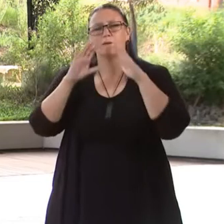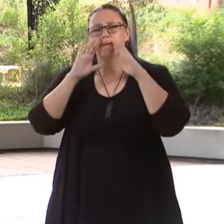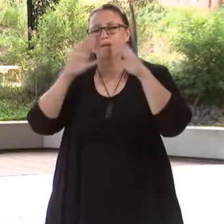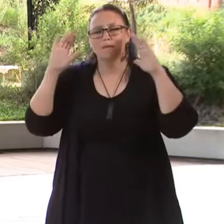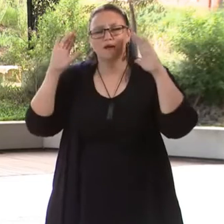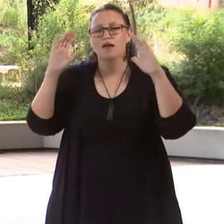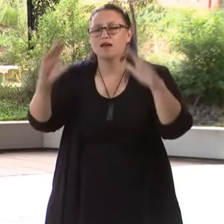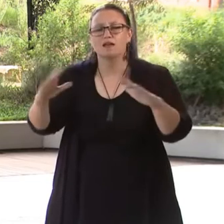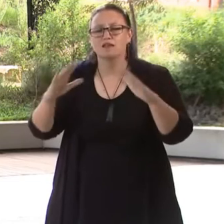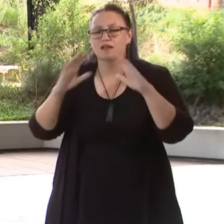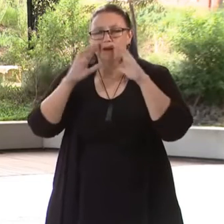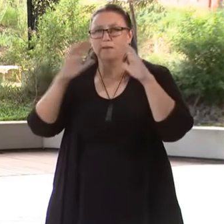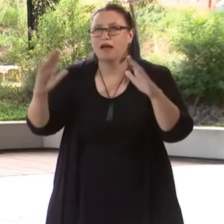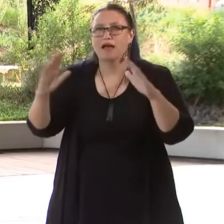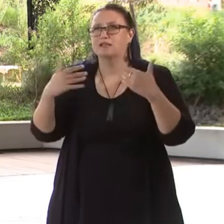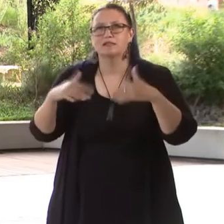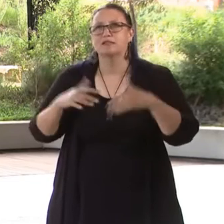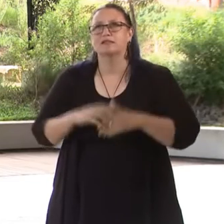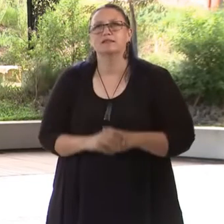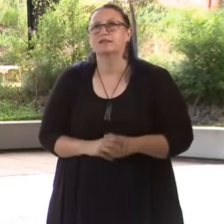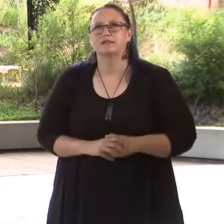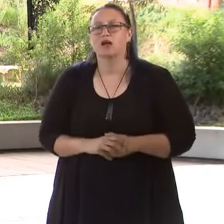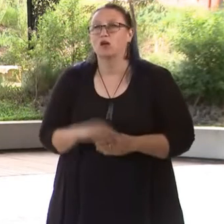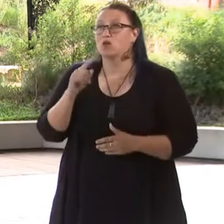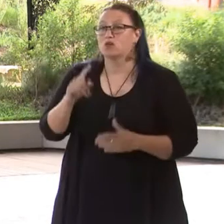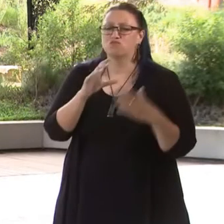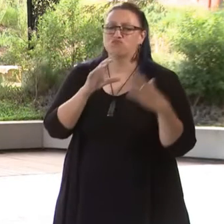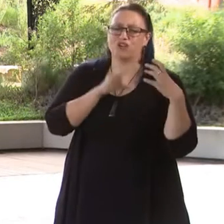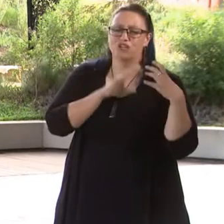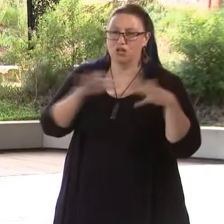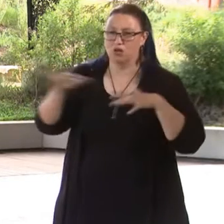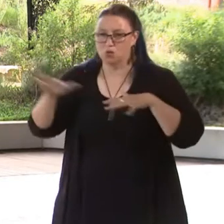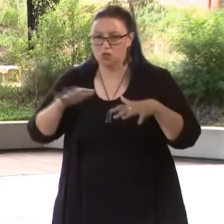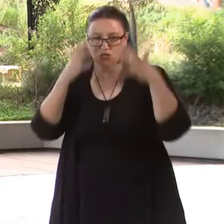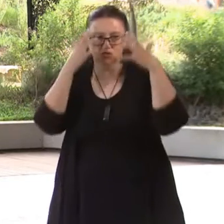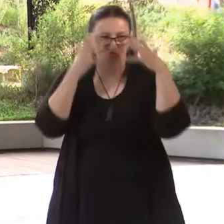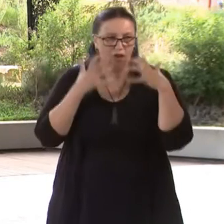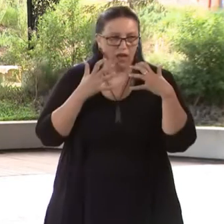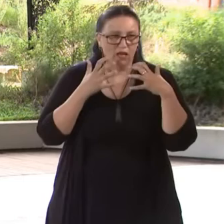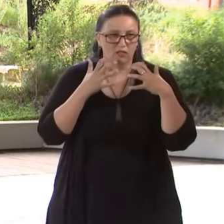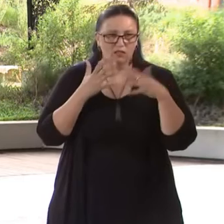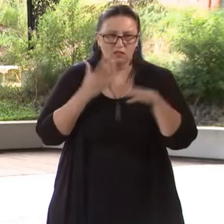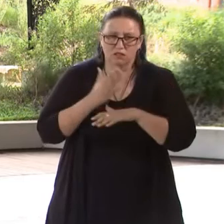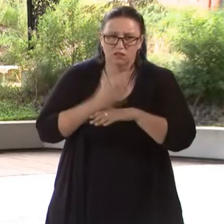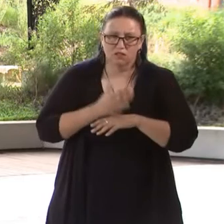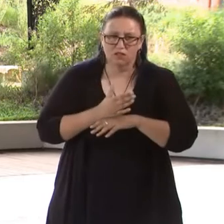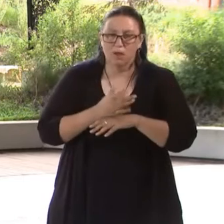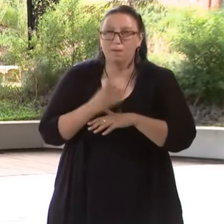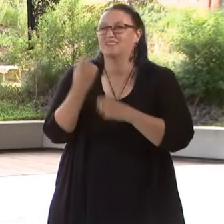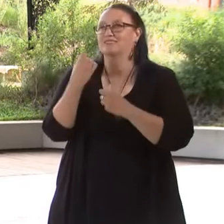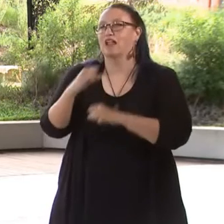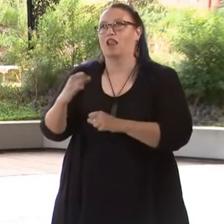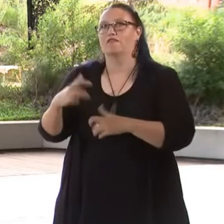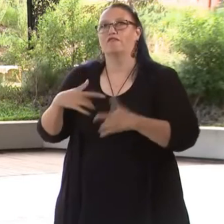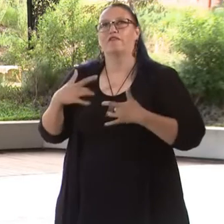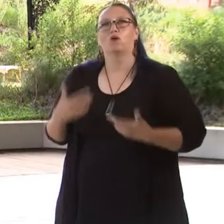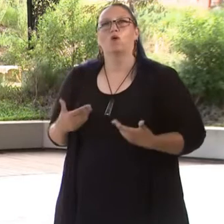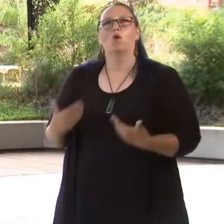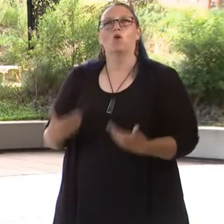what is truly an incredible result given the pressure that they've been under. We put a lot of plans in place in the lead